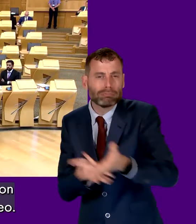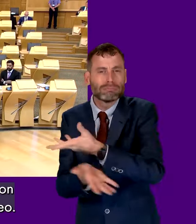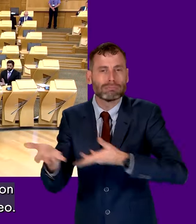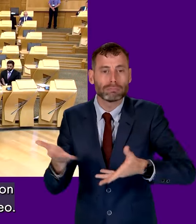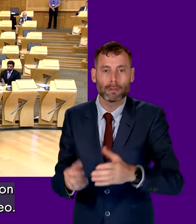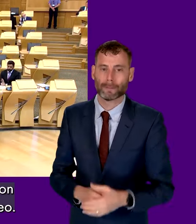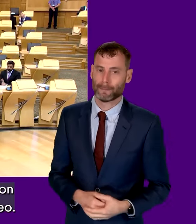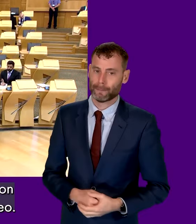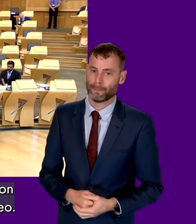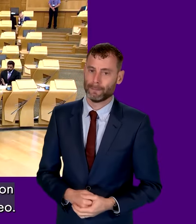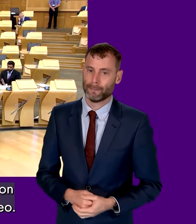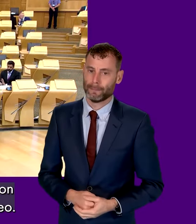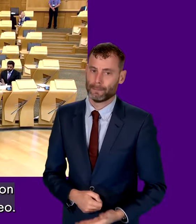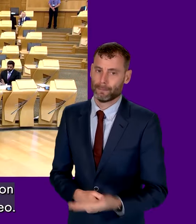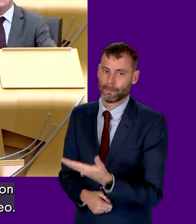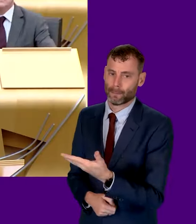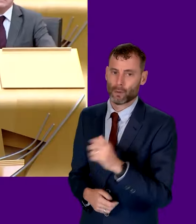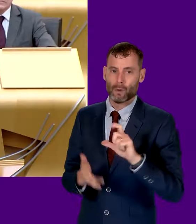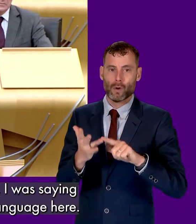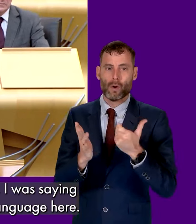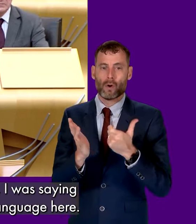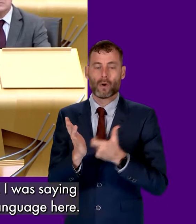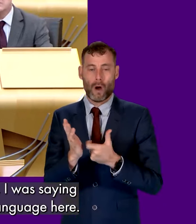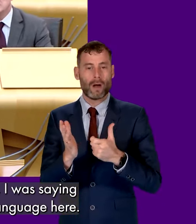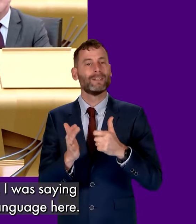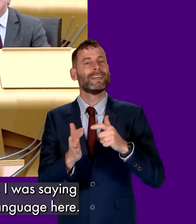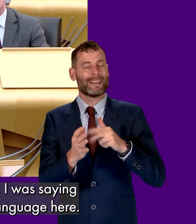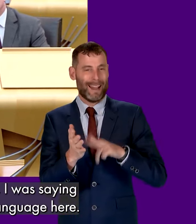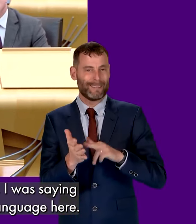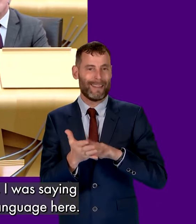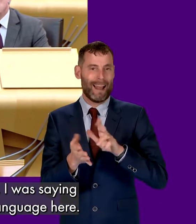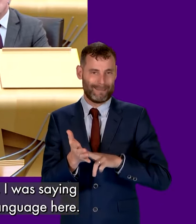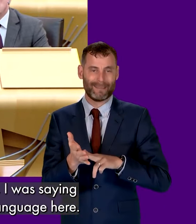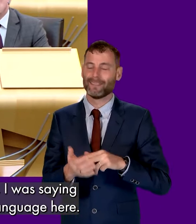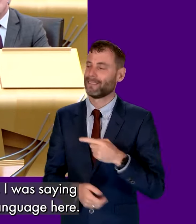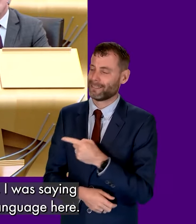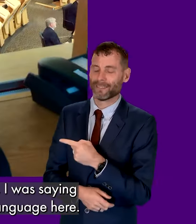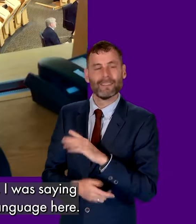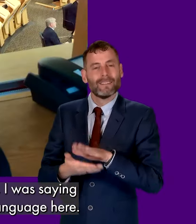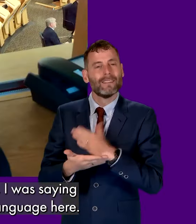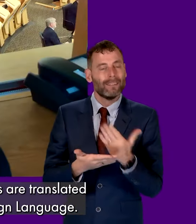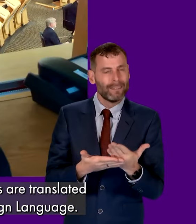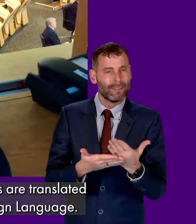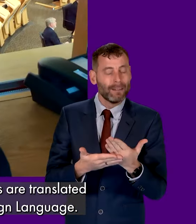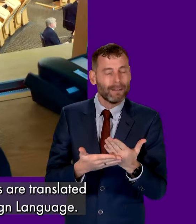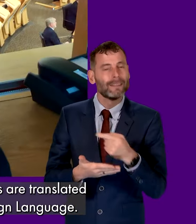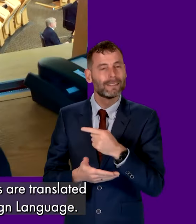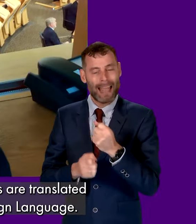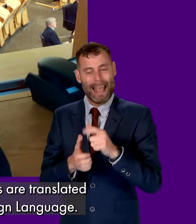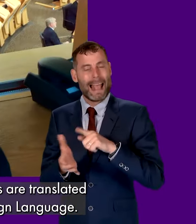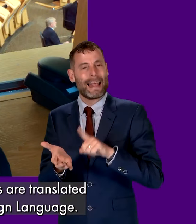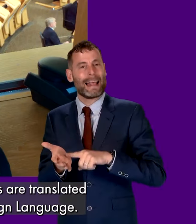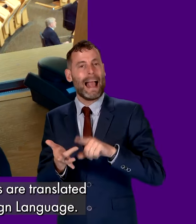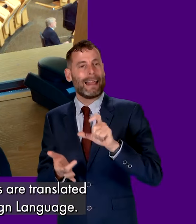is un hanan in Shaw. Didn't catch that? Well, I was saying there's more than one language here. Some of our proceedings